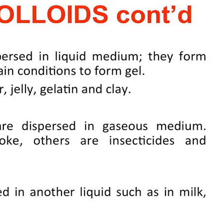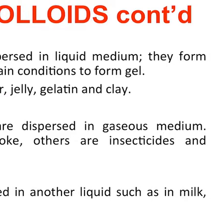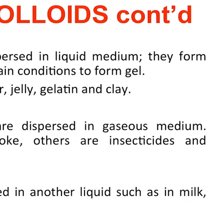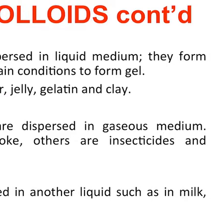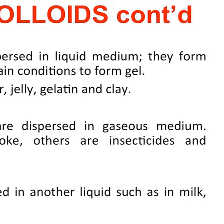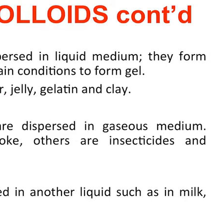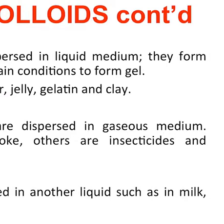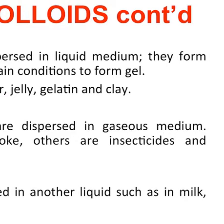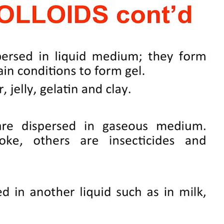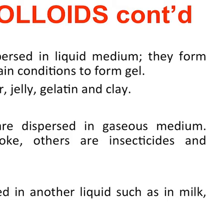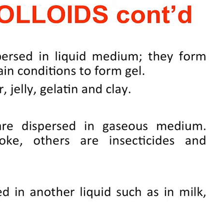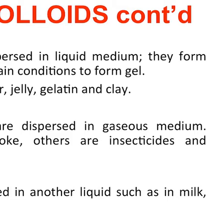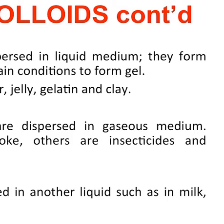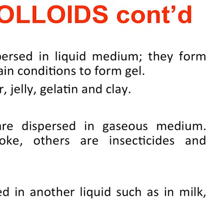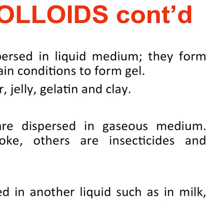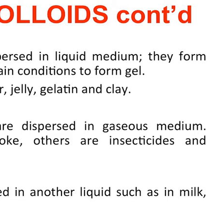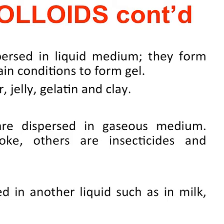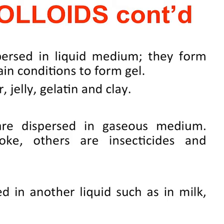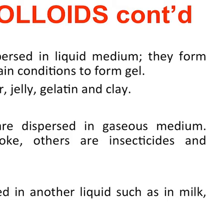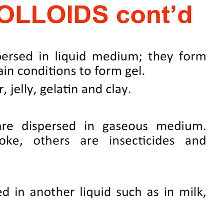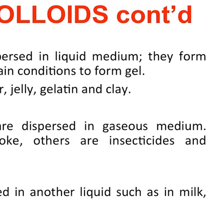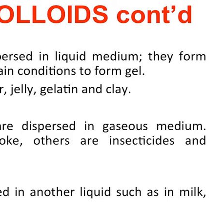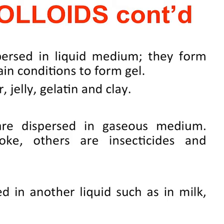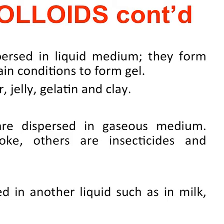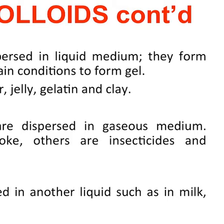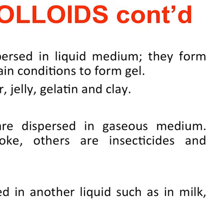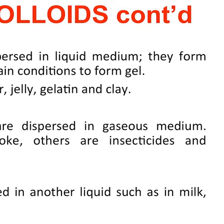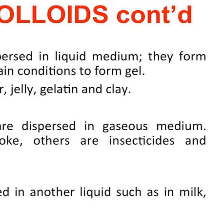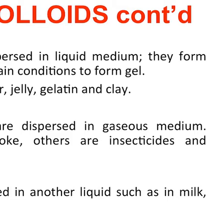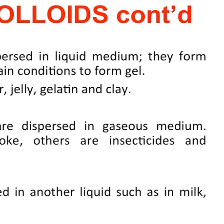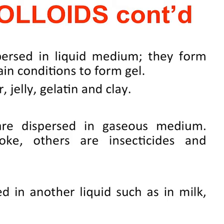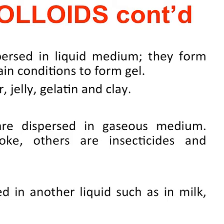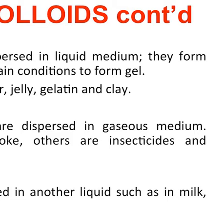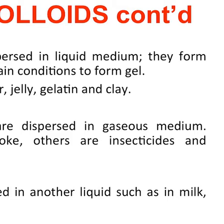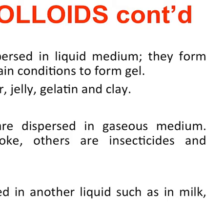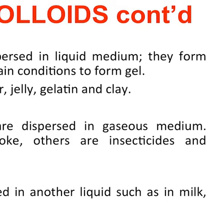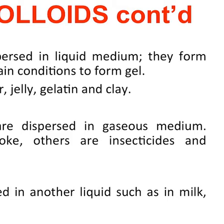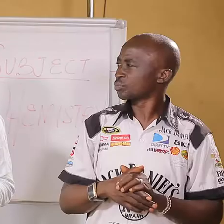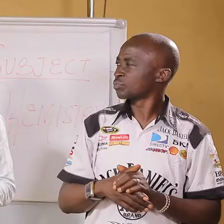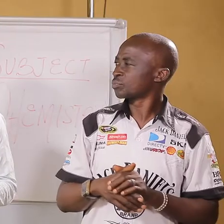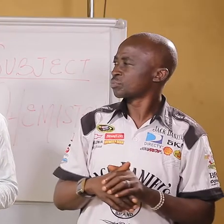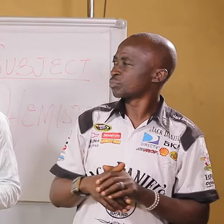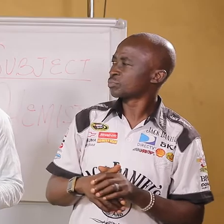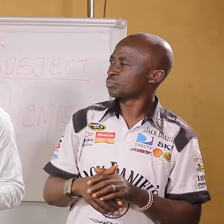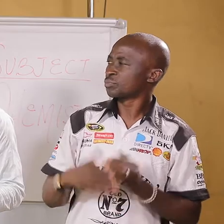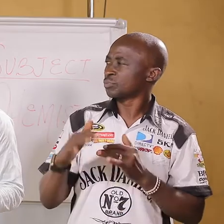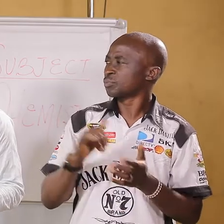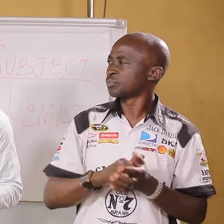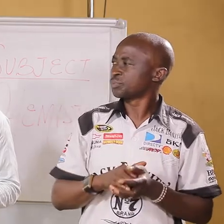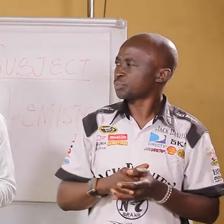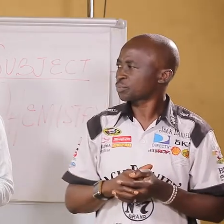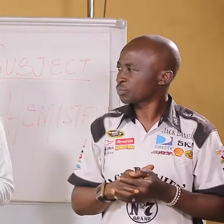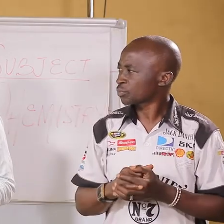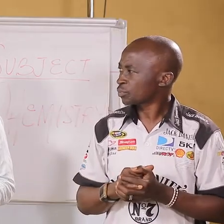medium. Example is the milk solution, and so on. Cod liver oil, hair cream, etc. Having said that, we go